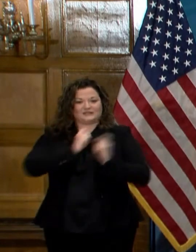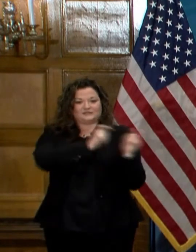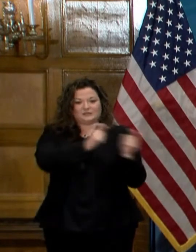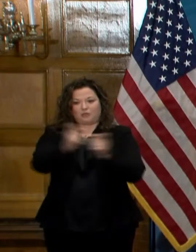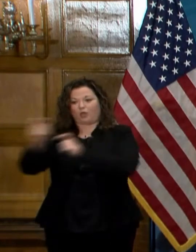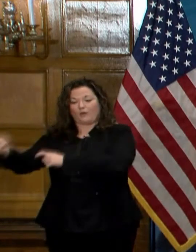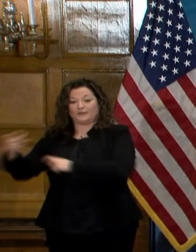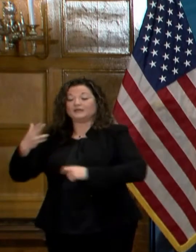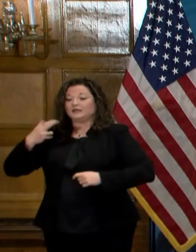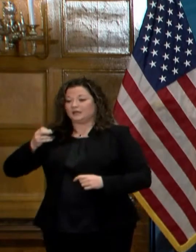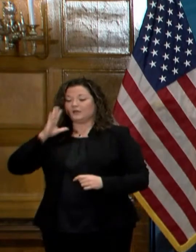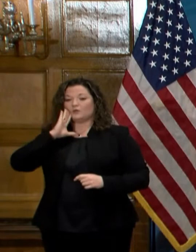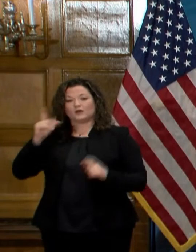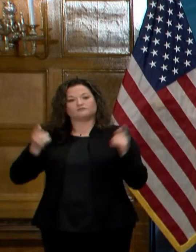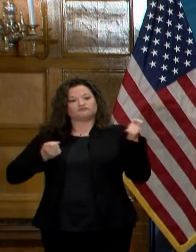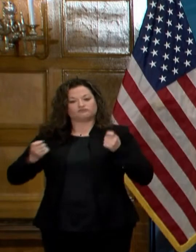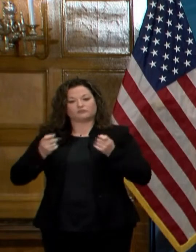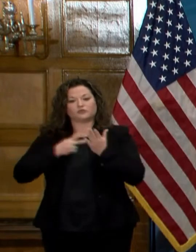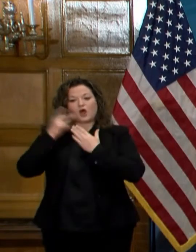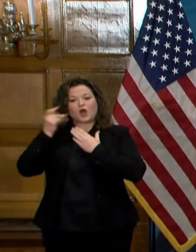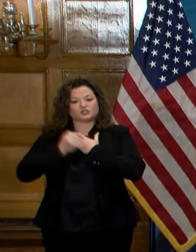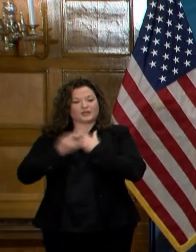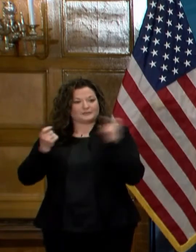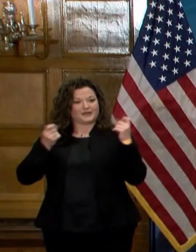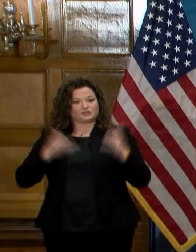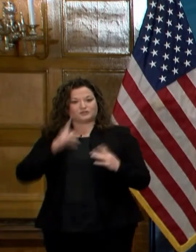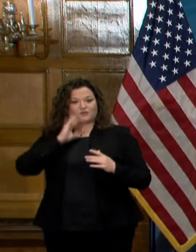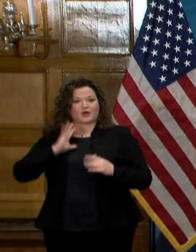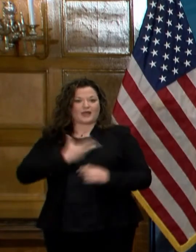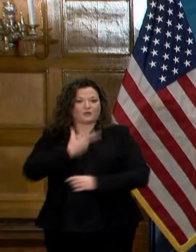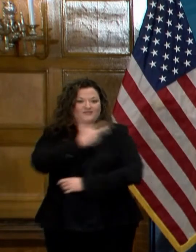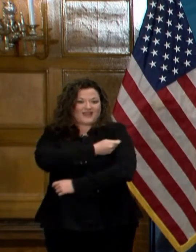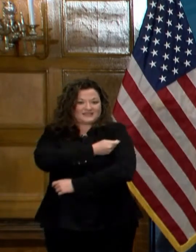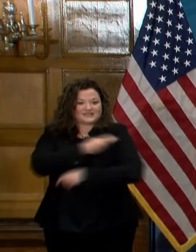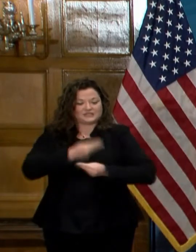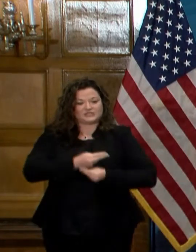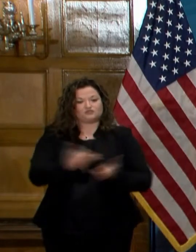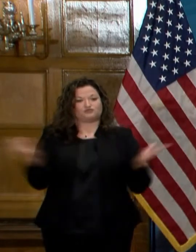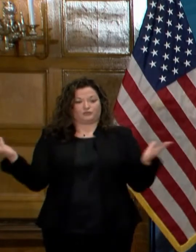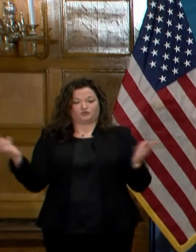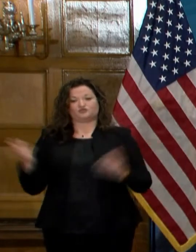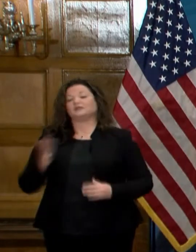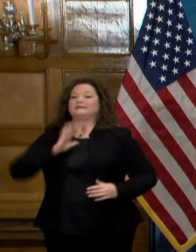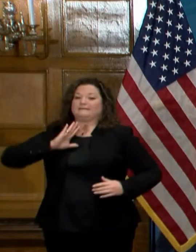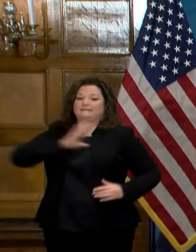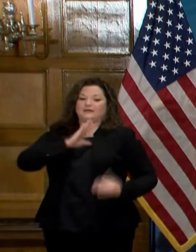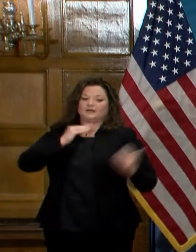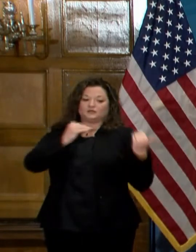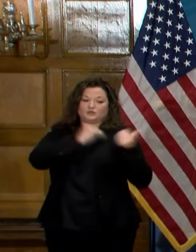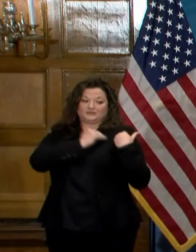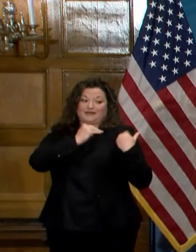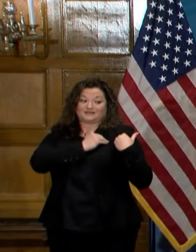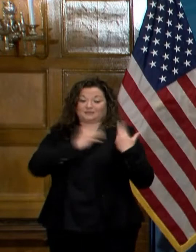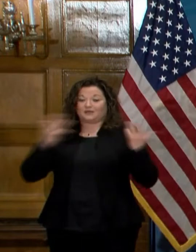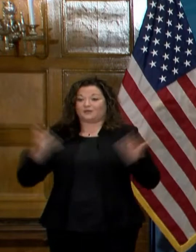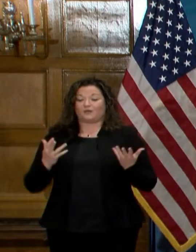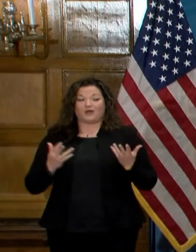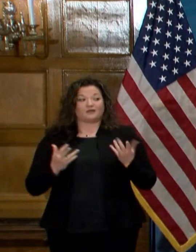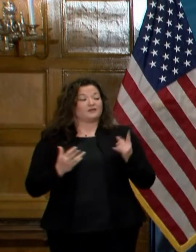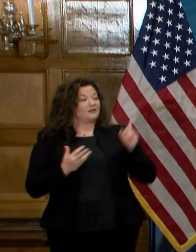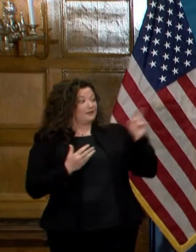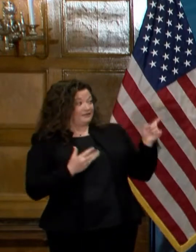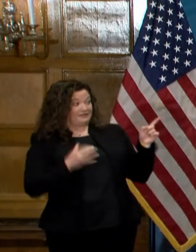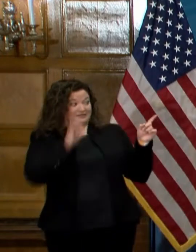will serve as a project manager for our vaccine distribution. And so his responsibility will be to